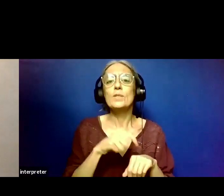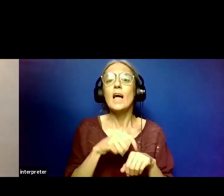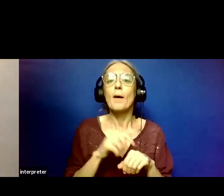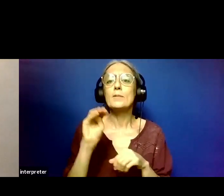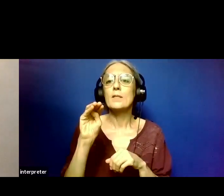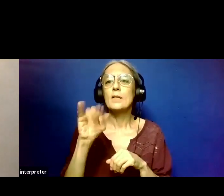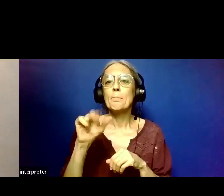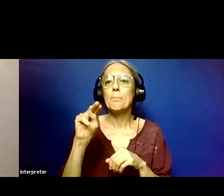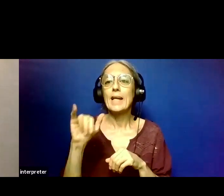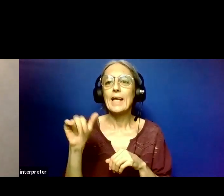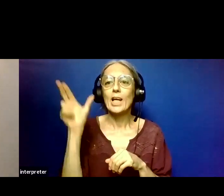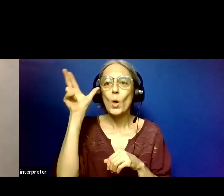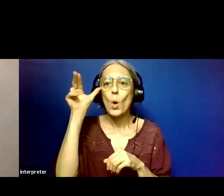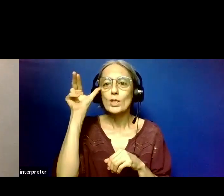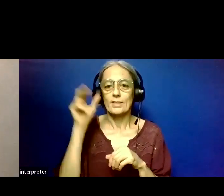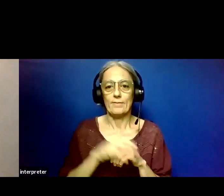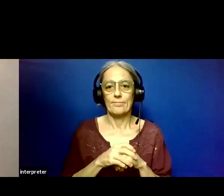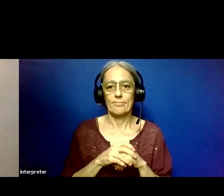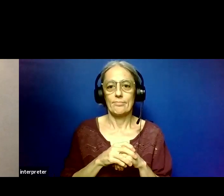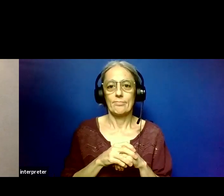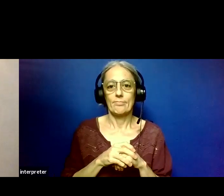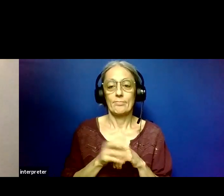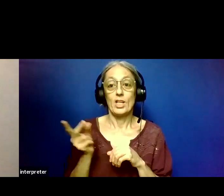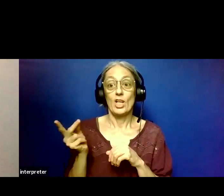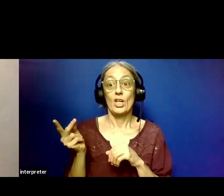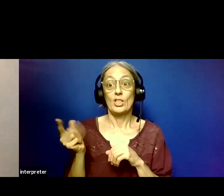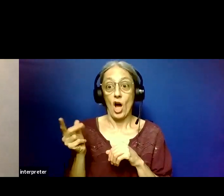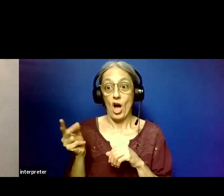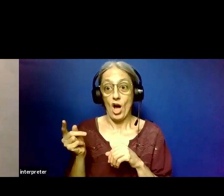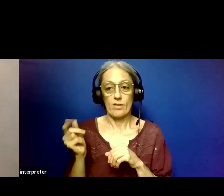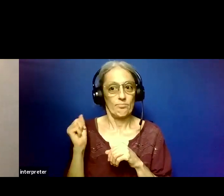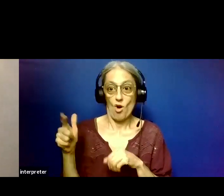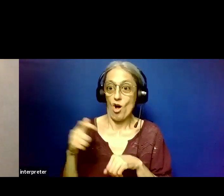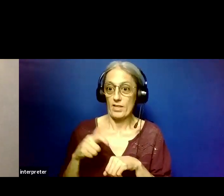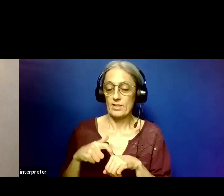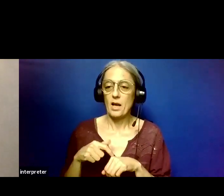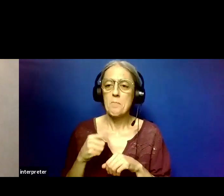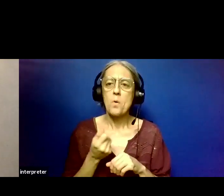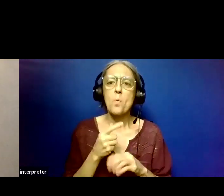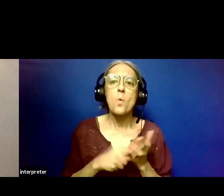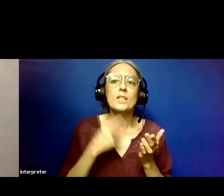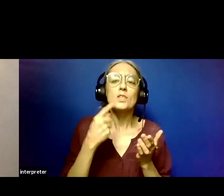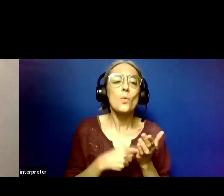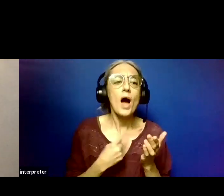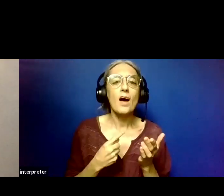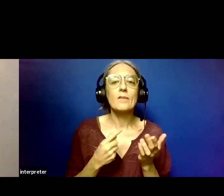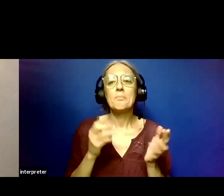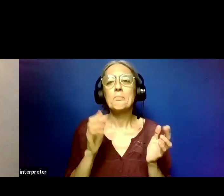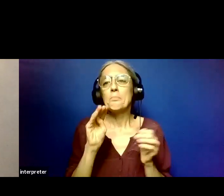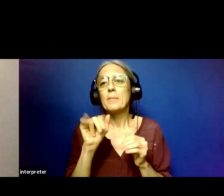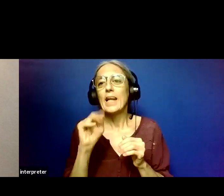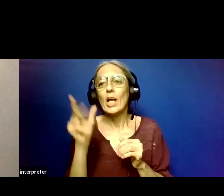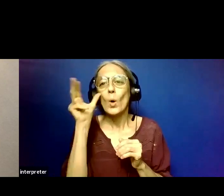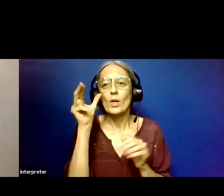horse. It's always a dog if it's not a miniature horse. If someone comes up with a cat or a rabbit or